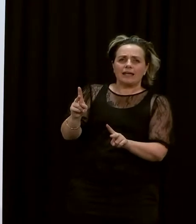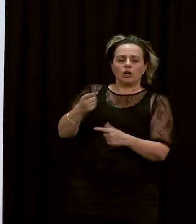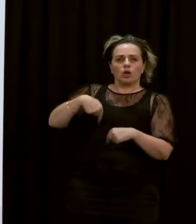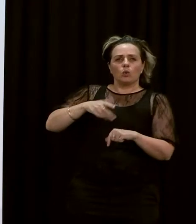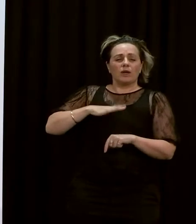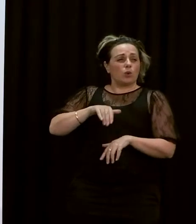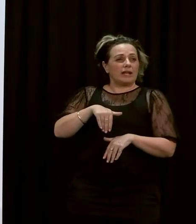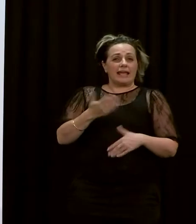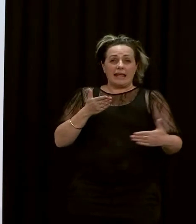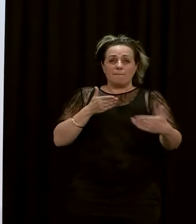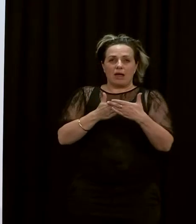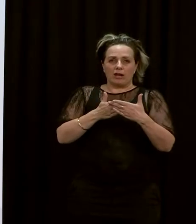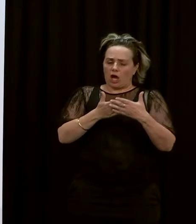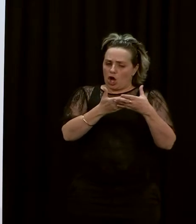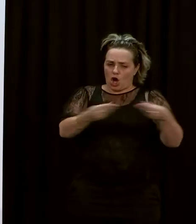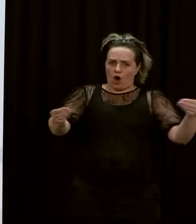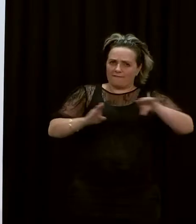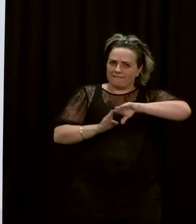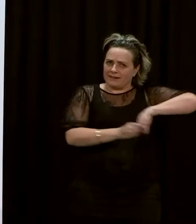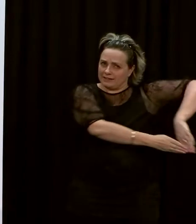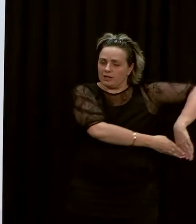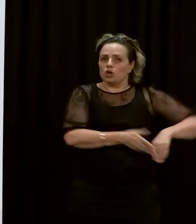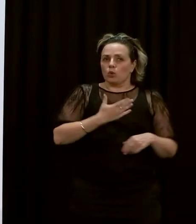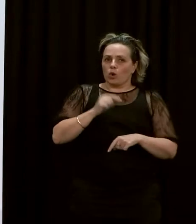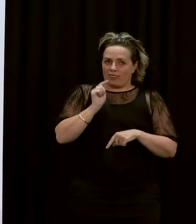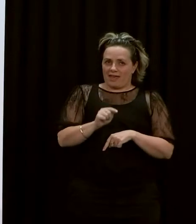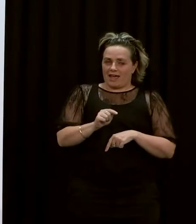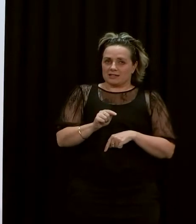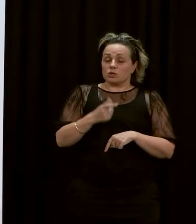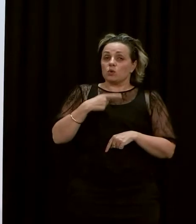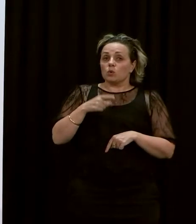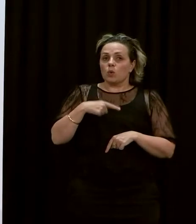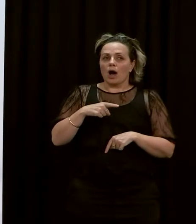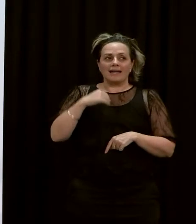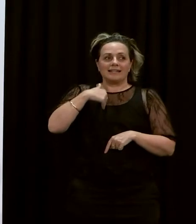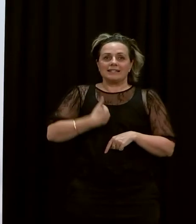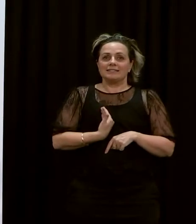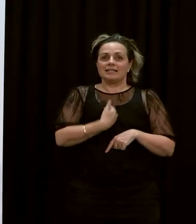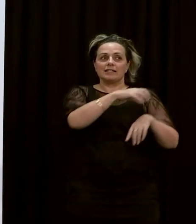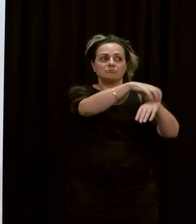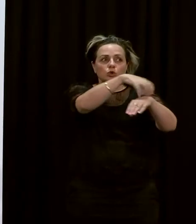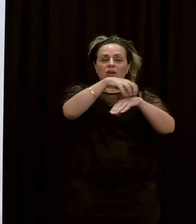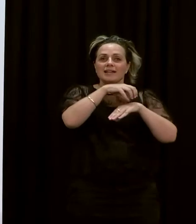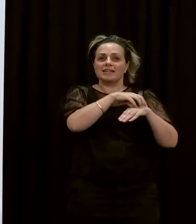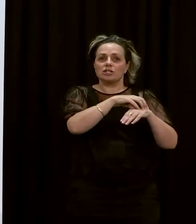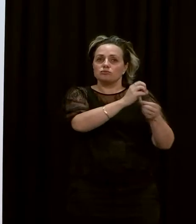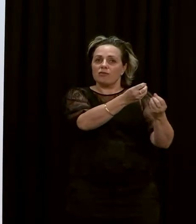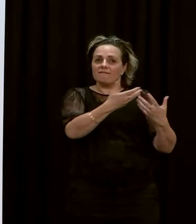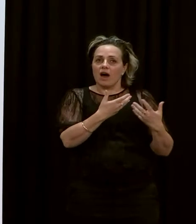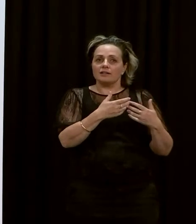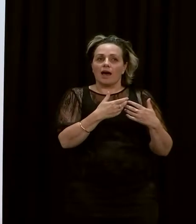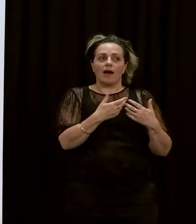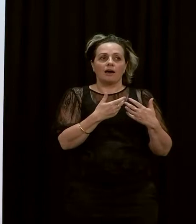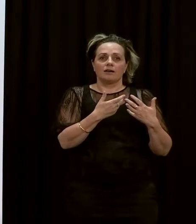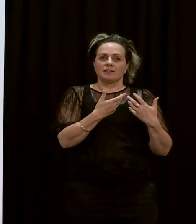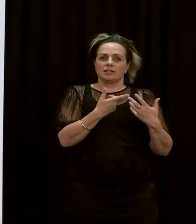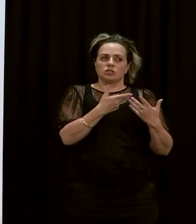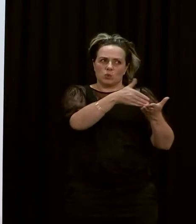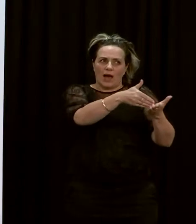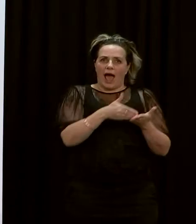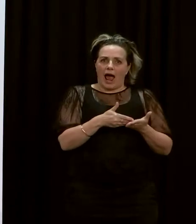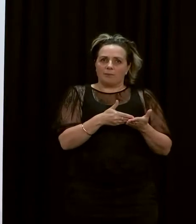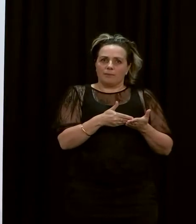remove any barrier that might exist to enable our providers, whether or not they're health providers or whether they can help us drive